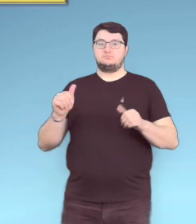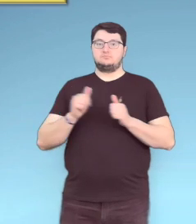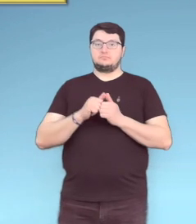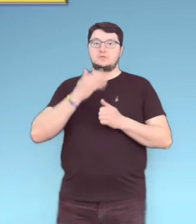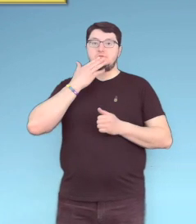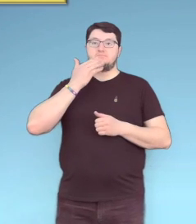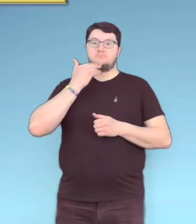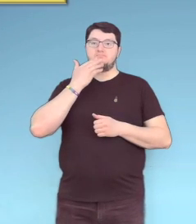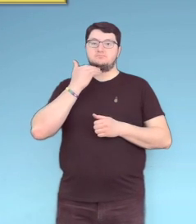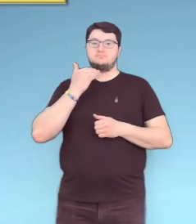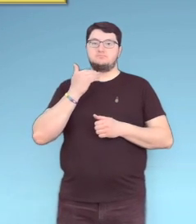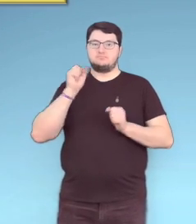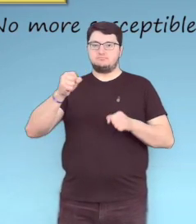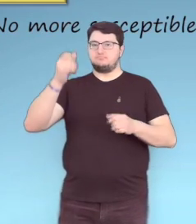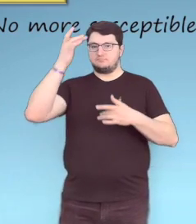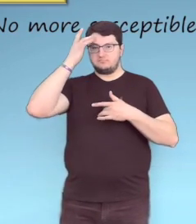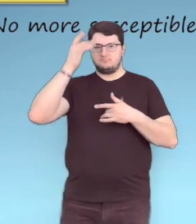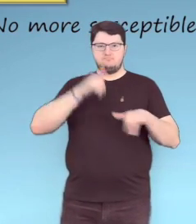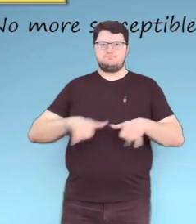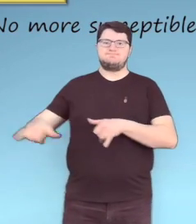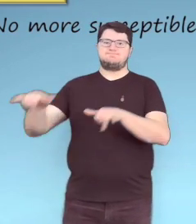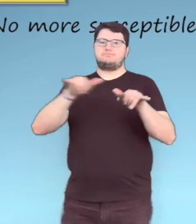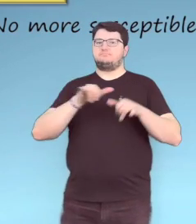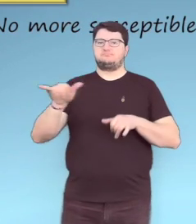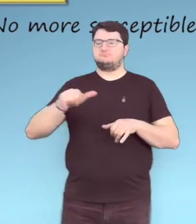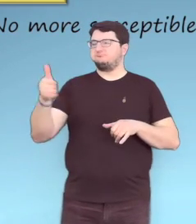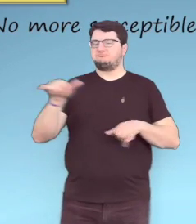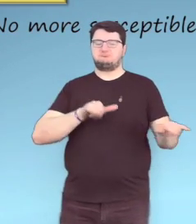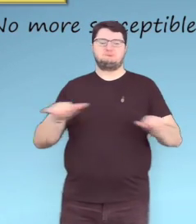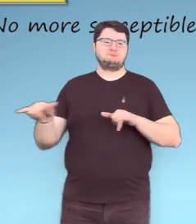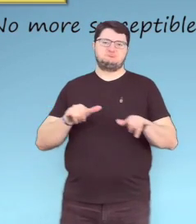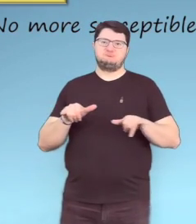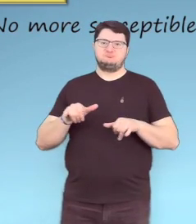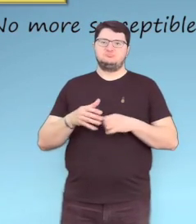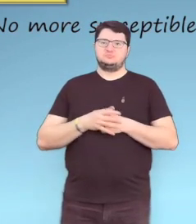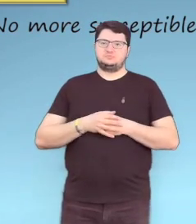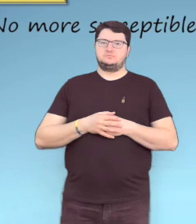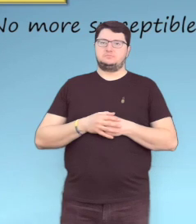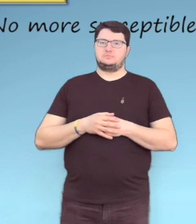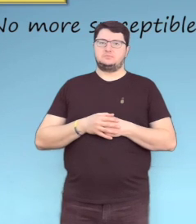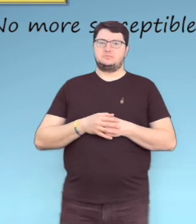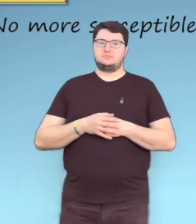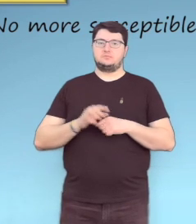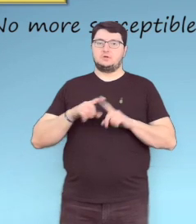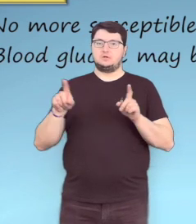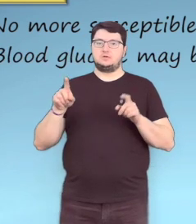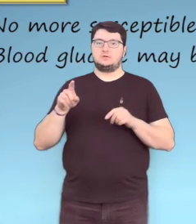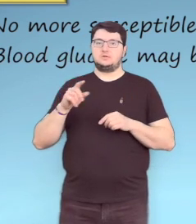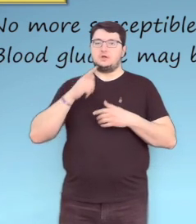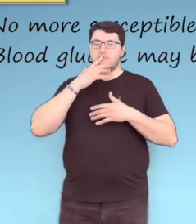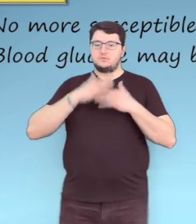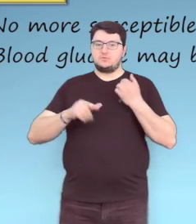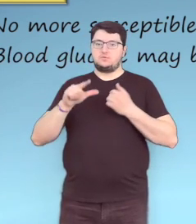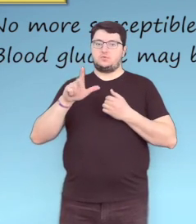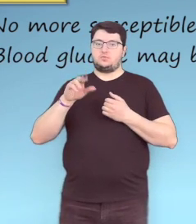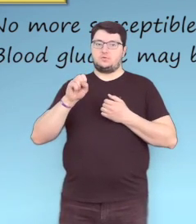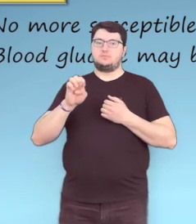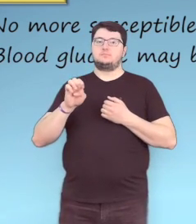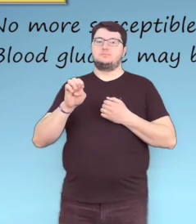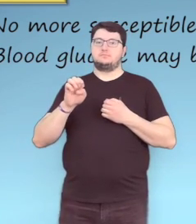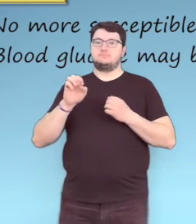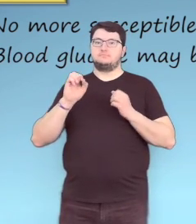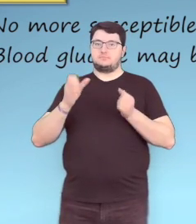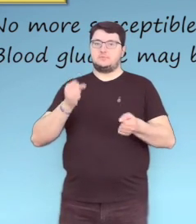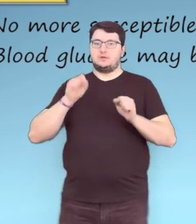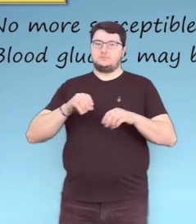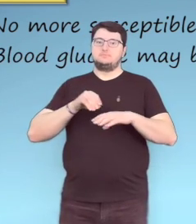Children with diabetes are no more susceptible to illness than others. However, their blood glucose may be affected